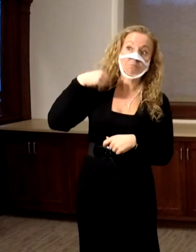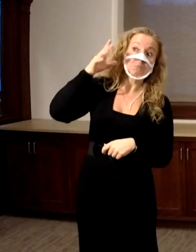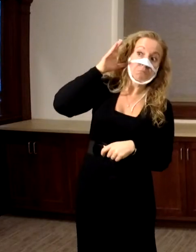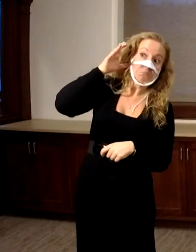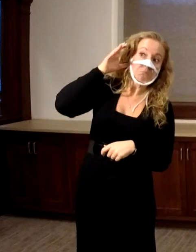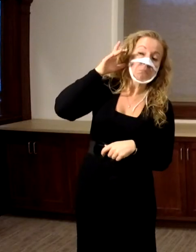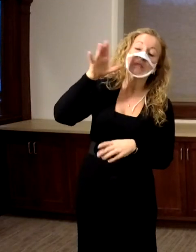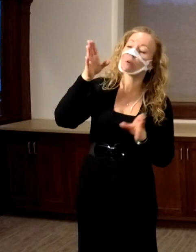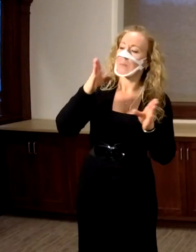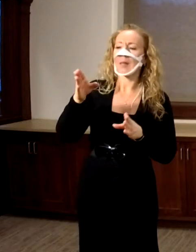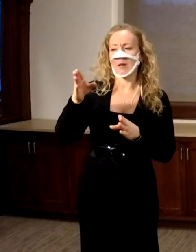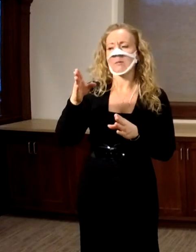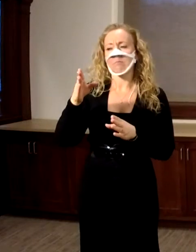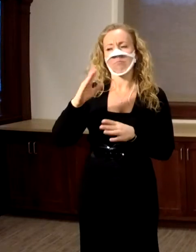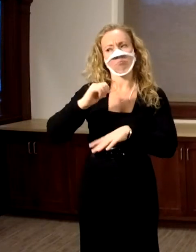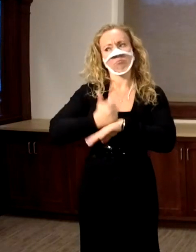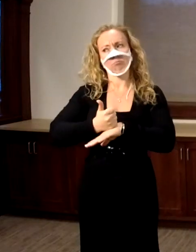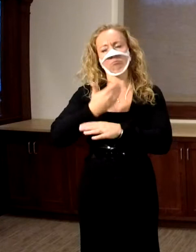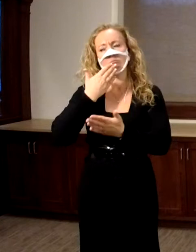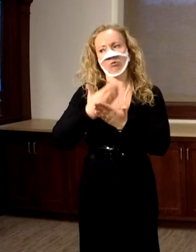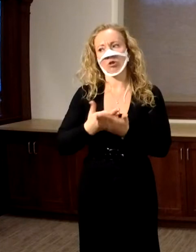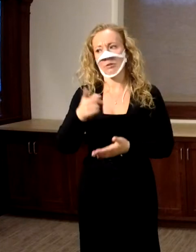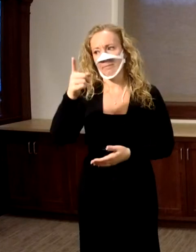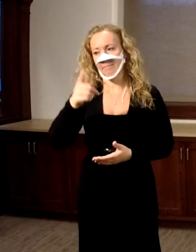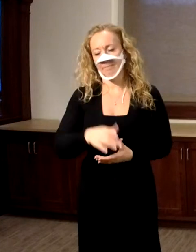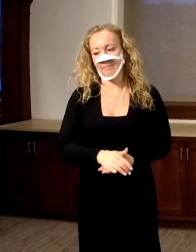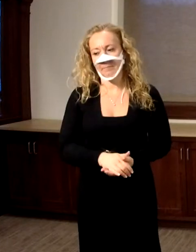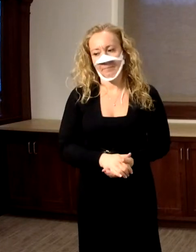again, their plans are very sound.